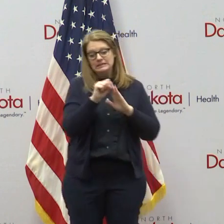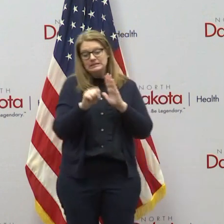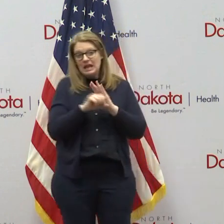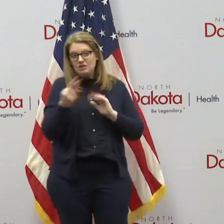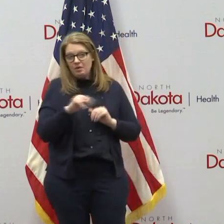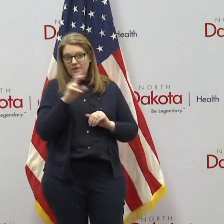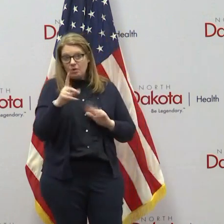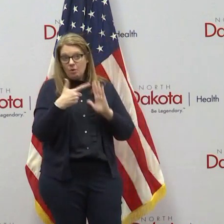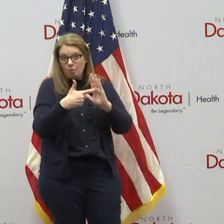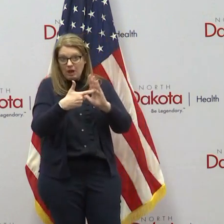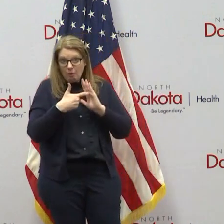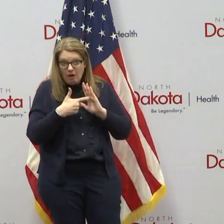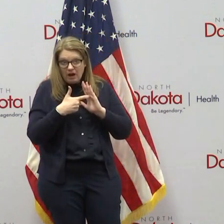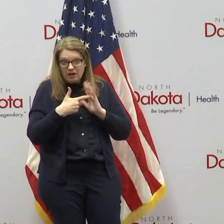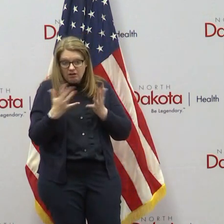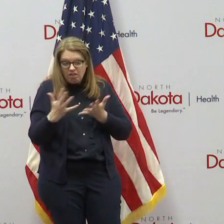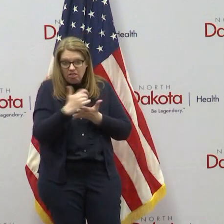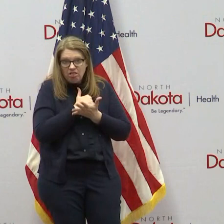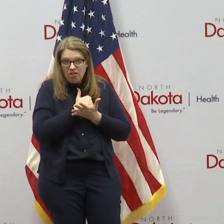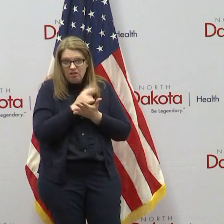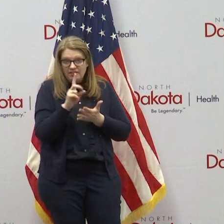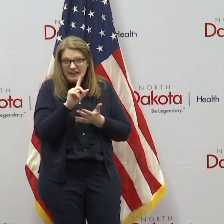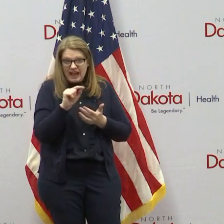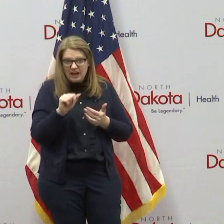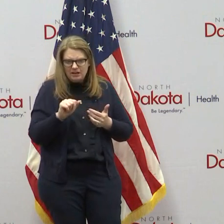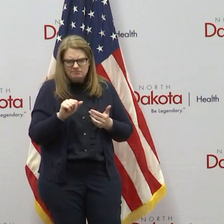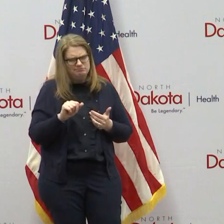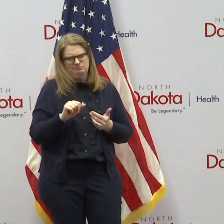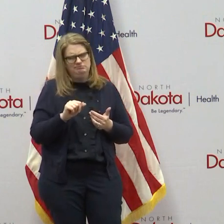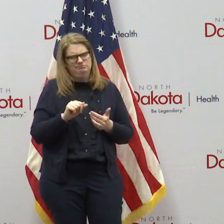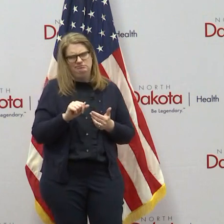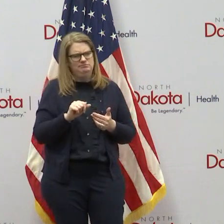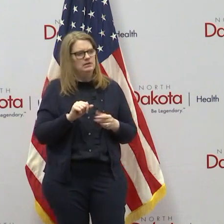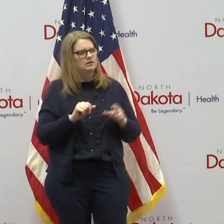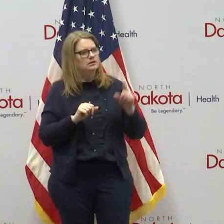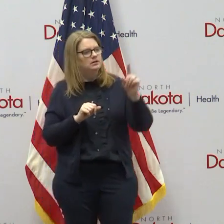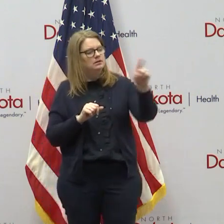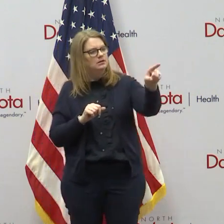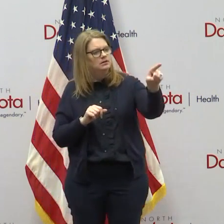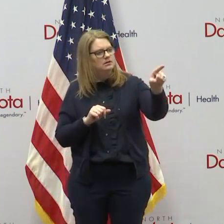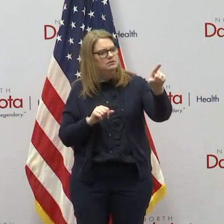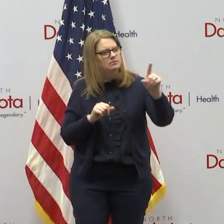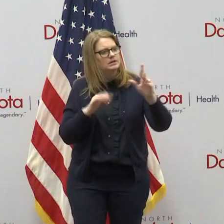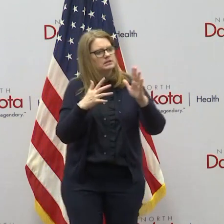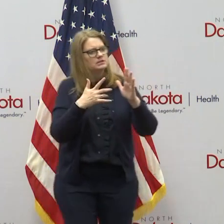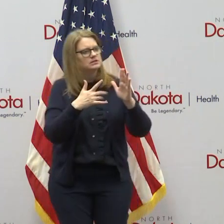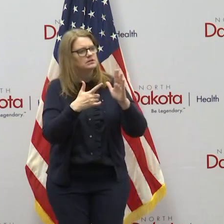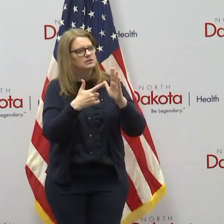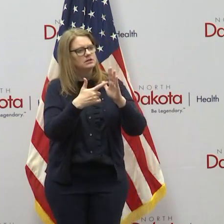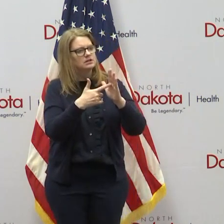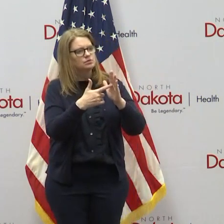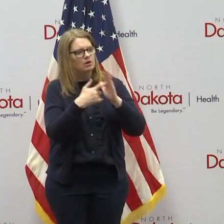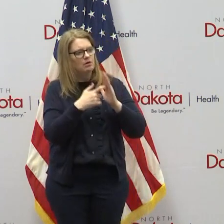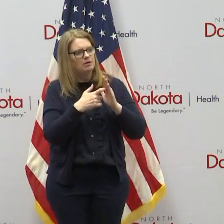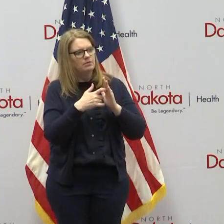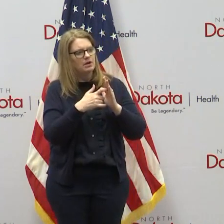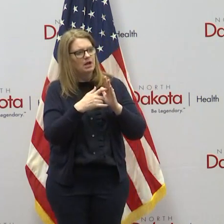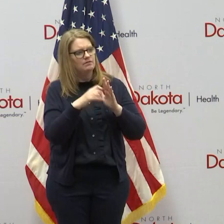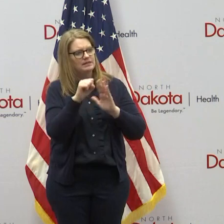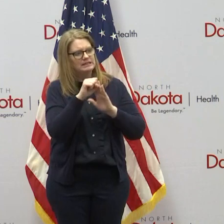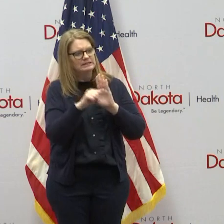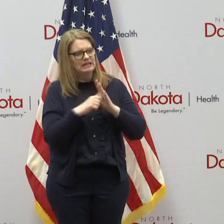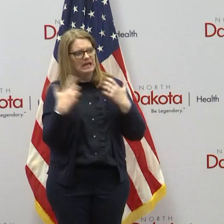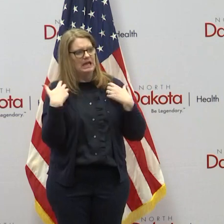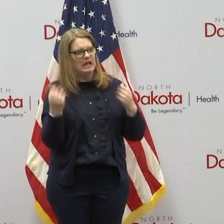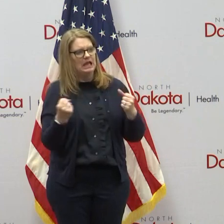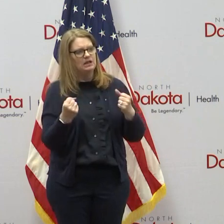Department is not collecting location data on individuals through this app. But it is a requirement of the order of the state health officer to